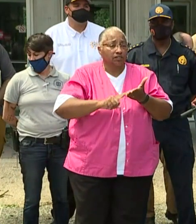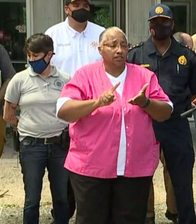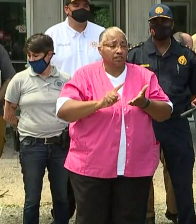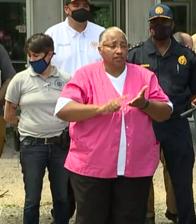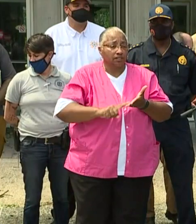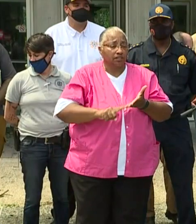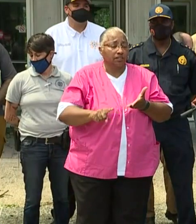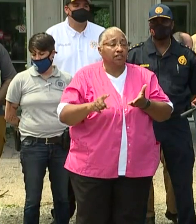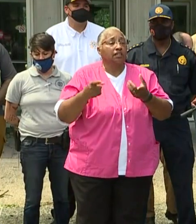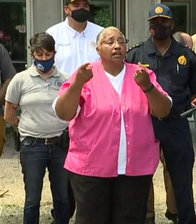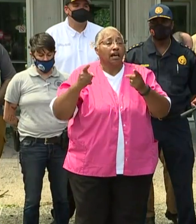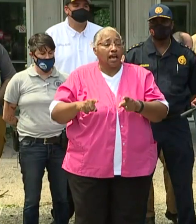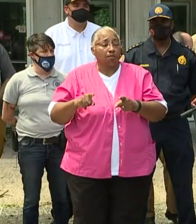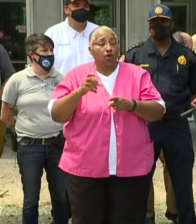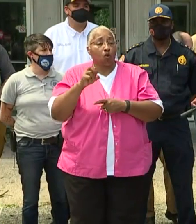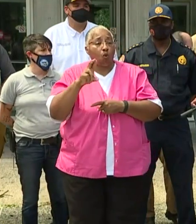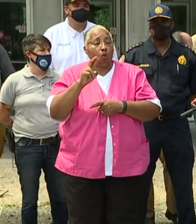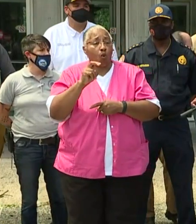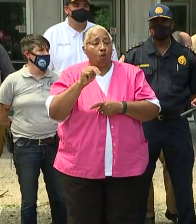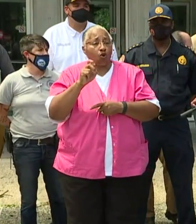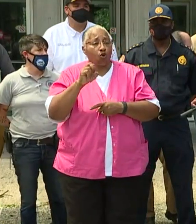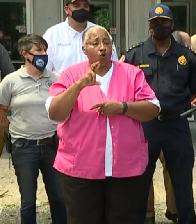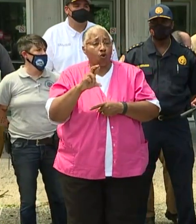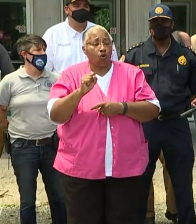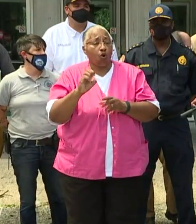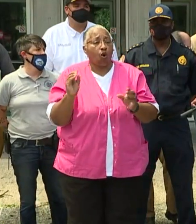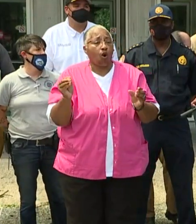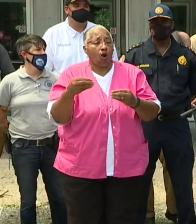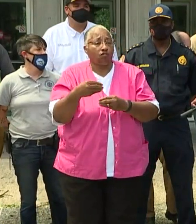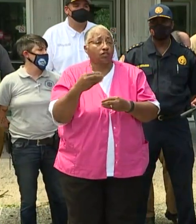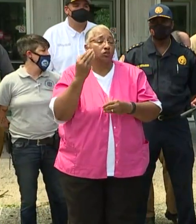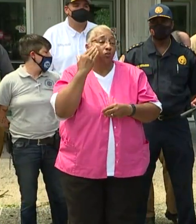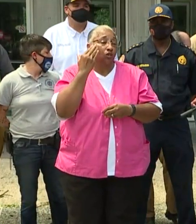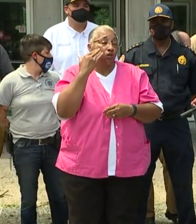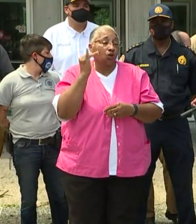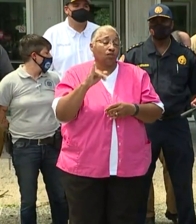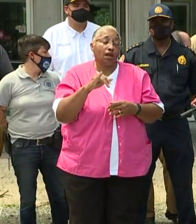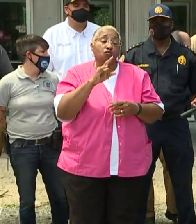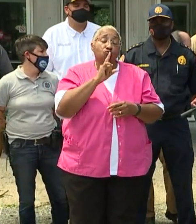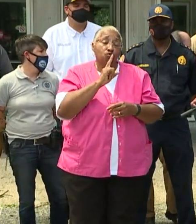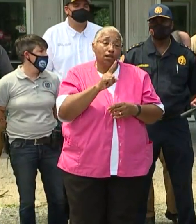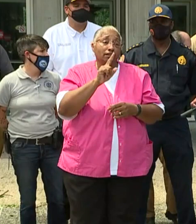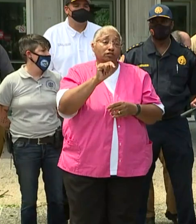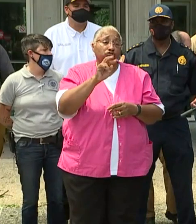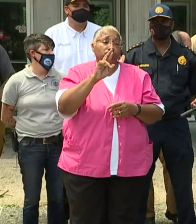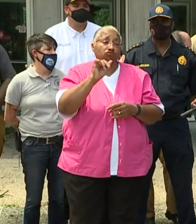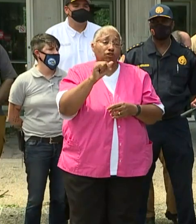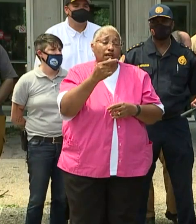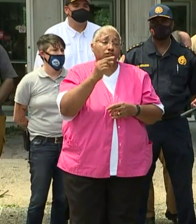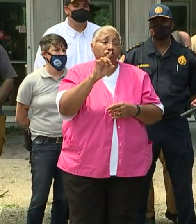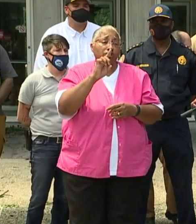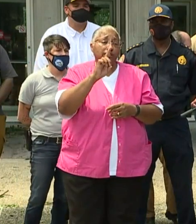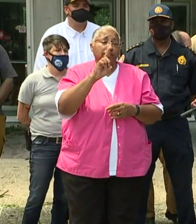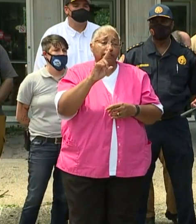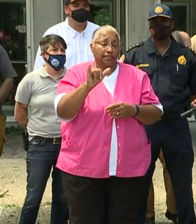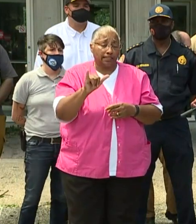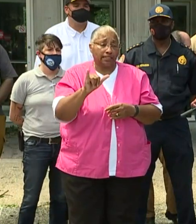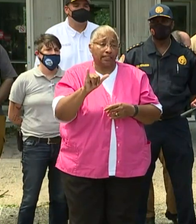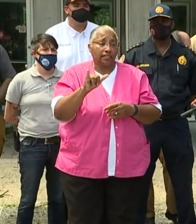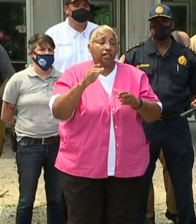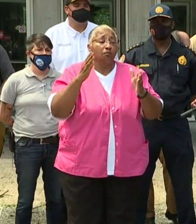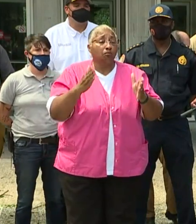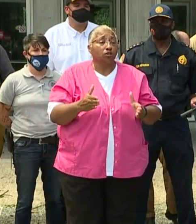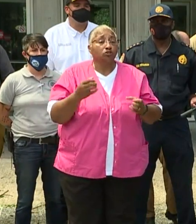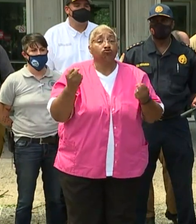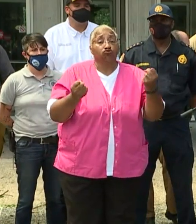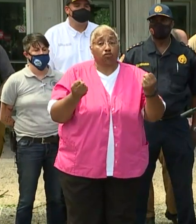office. But we do know that it was a tragedy where we believe an individual was